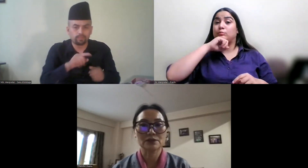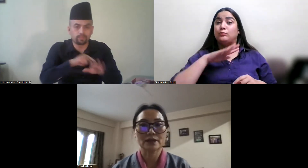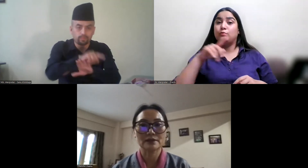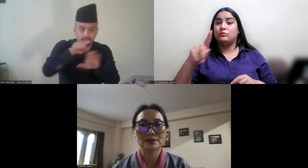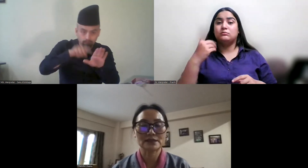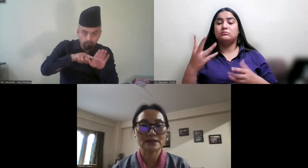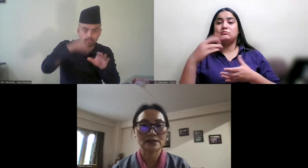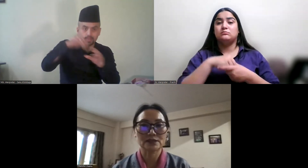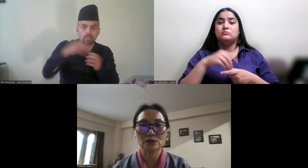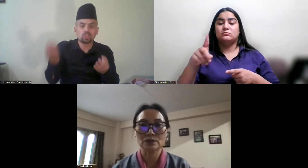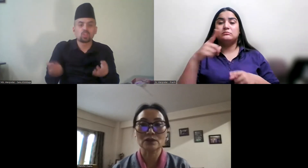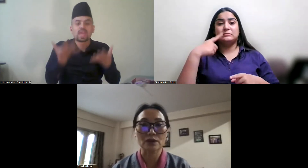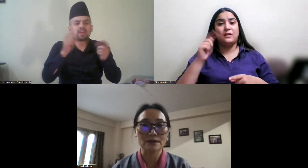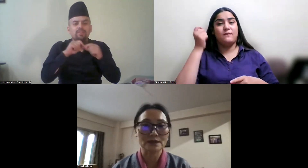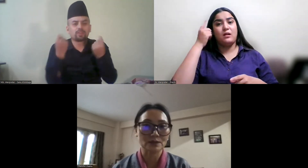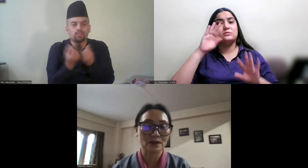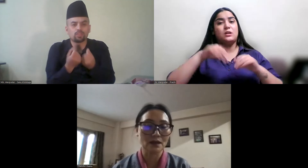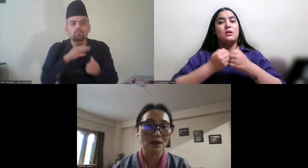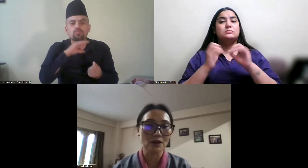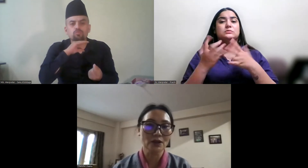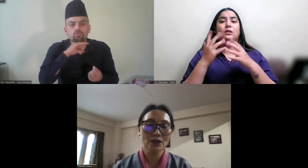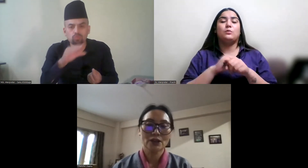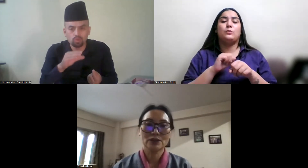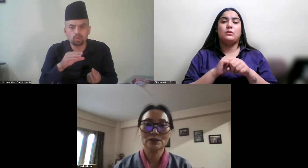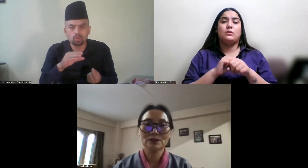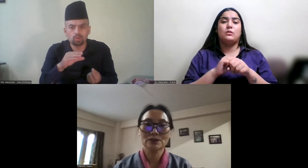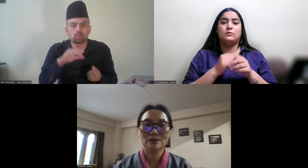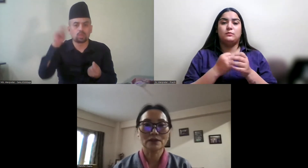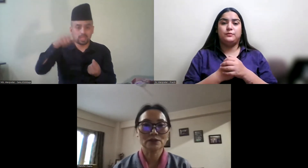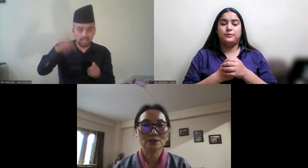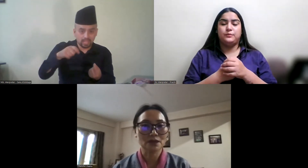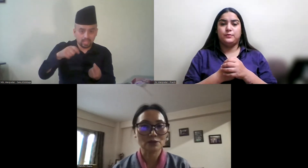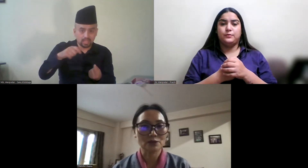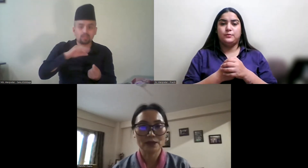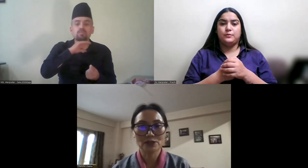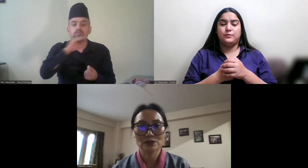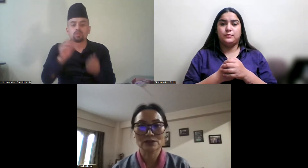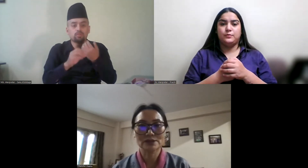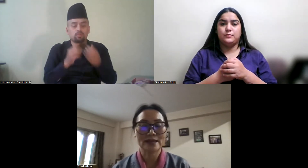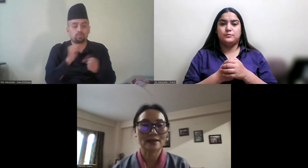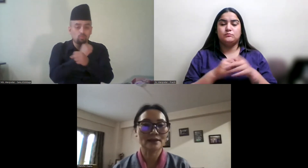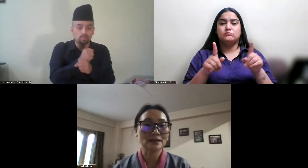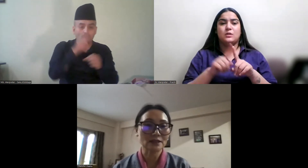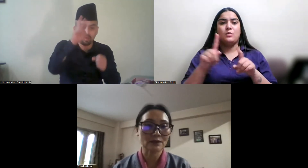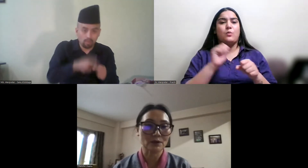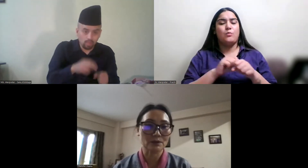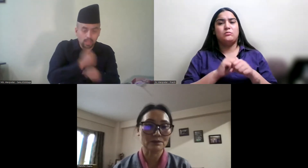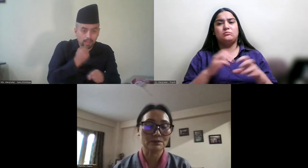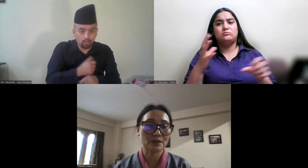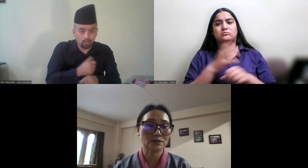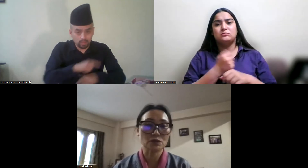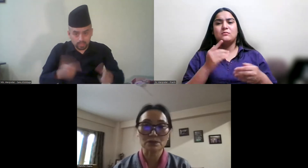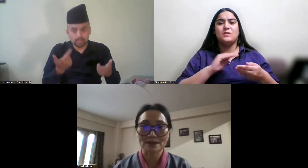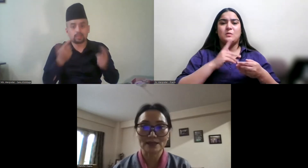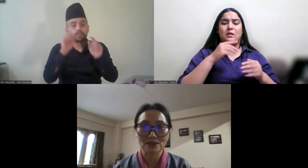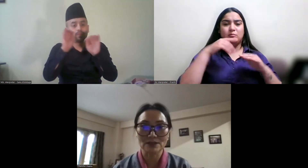on new areas such as youth in conflict with the law, youth in vulnerable occupations, and the need for